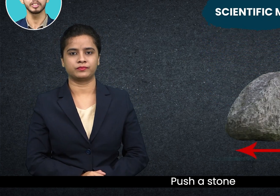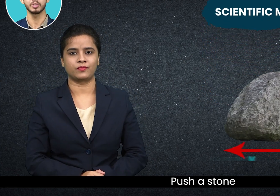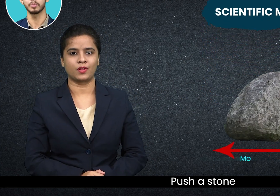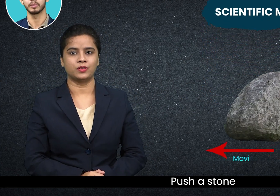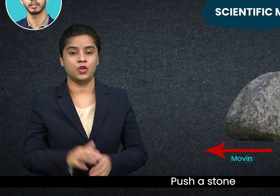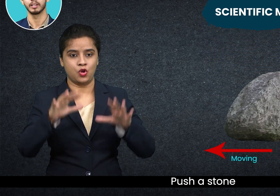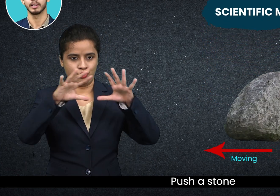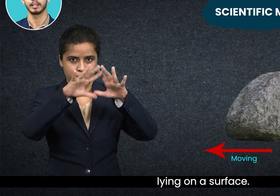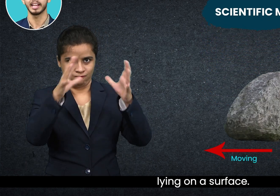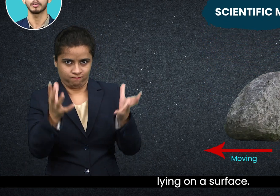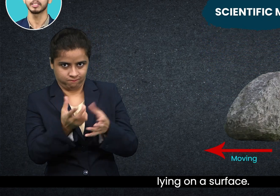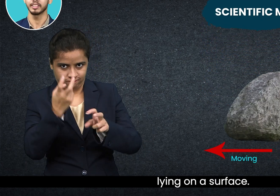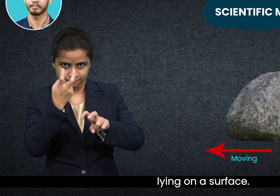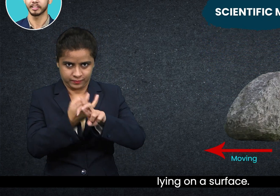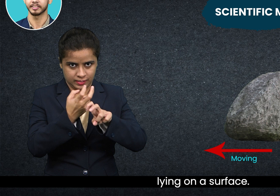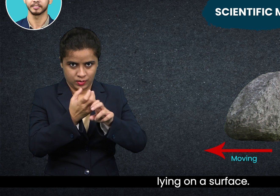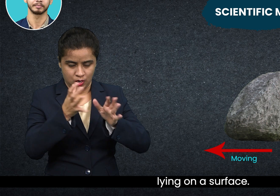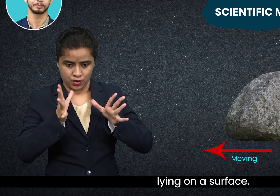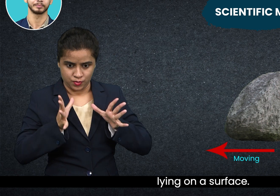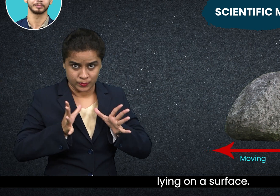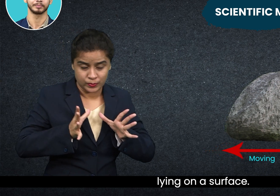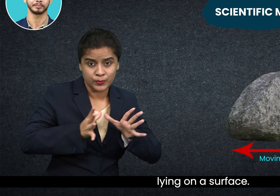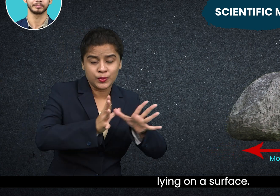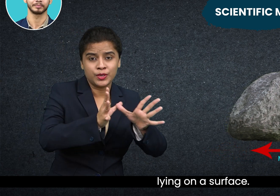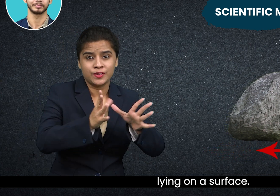Push a stone lying on a surface.